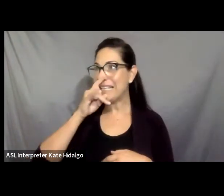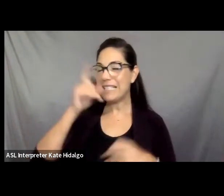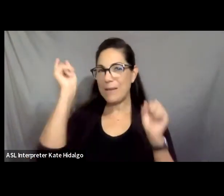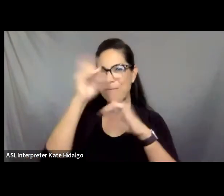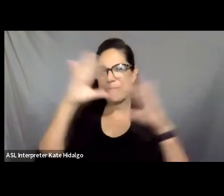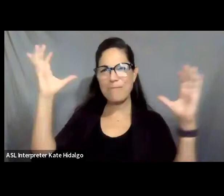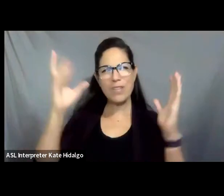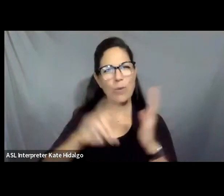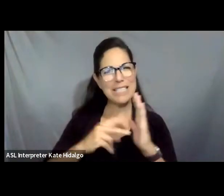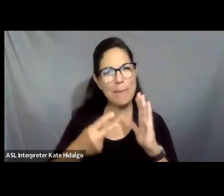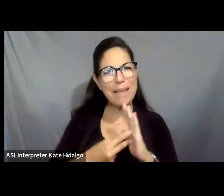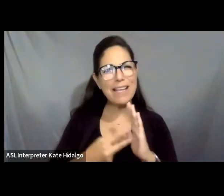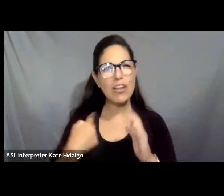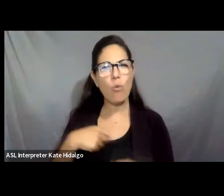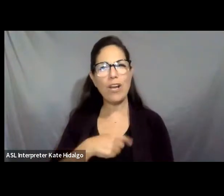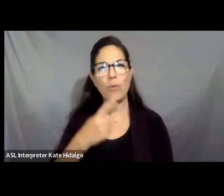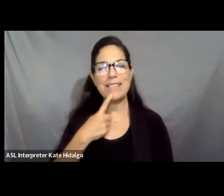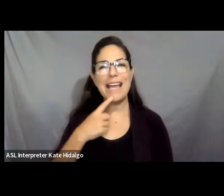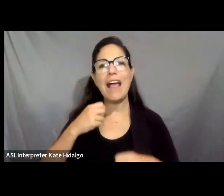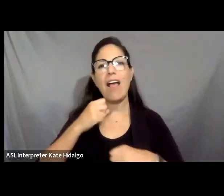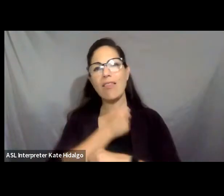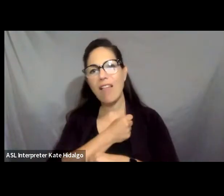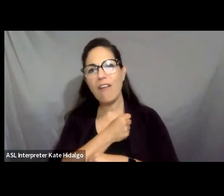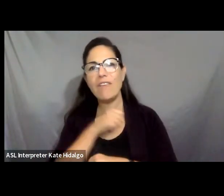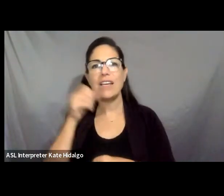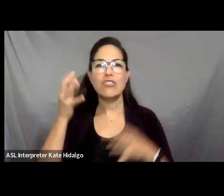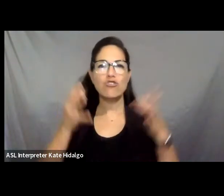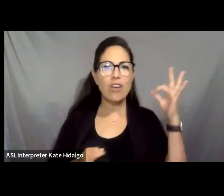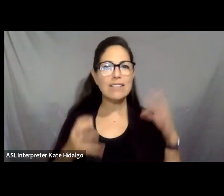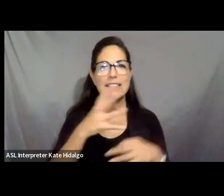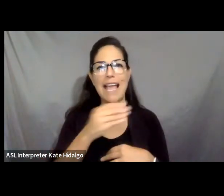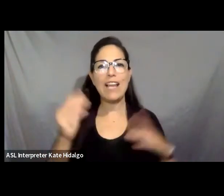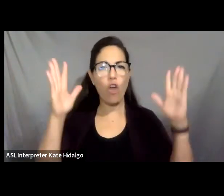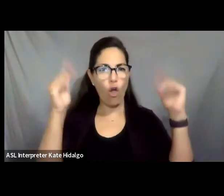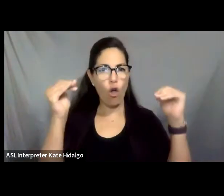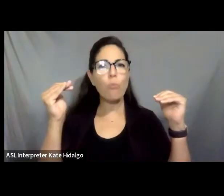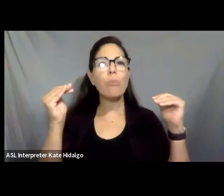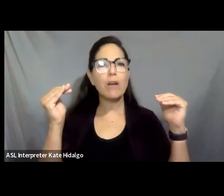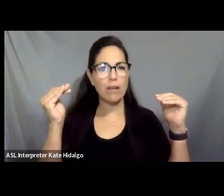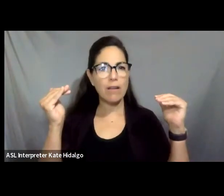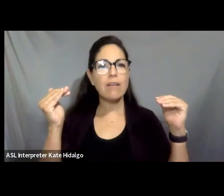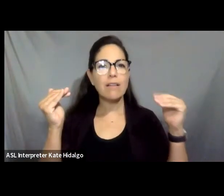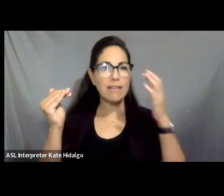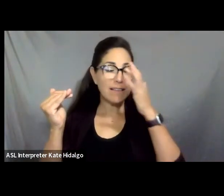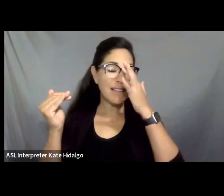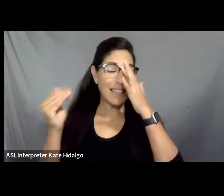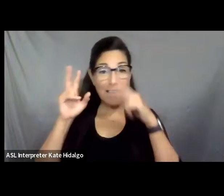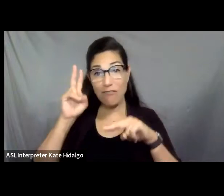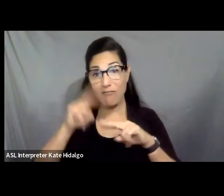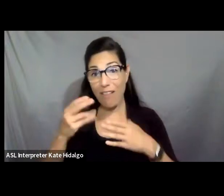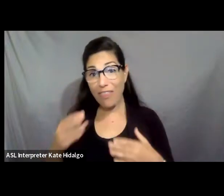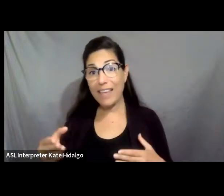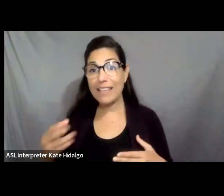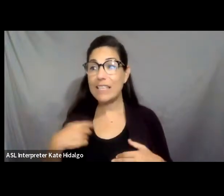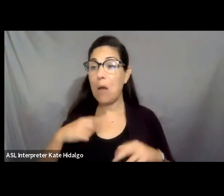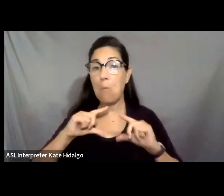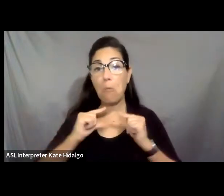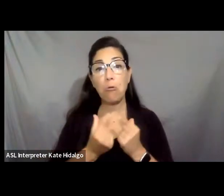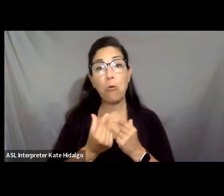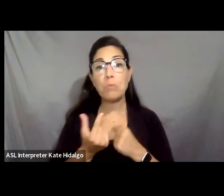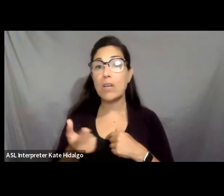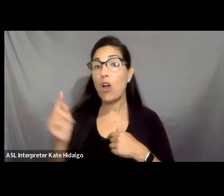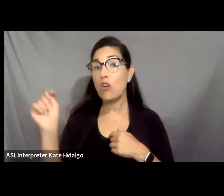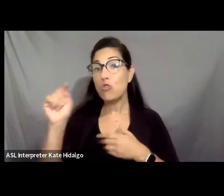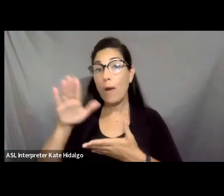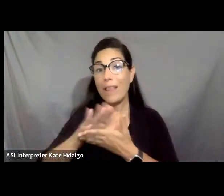Lakesh? Why do we say love, justice, and hope? And then doing lots of fun things like being in groups and having a roll of toilet paper and